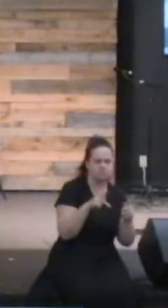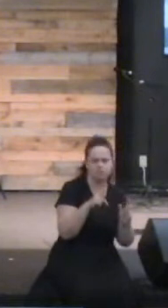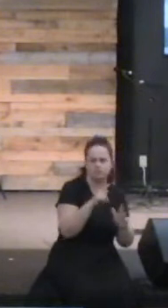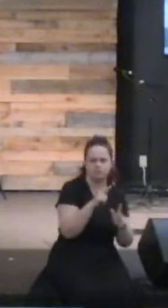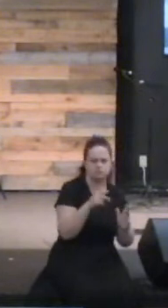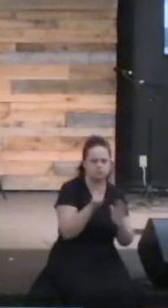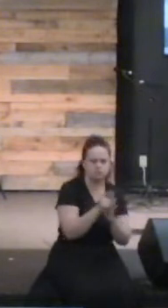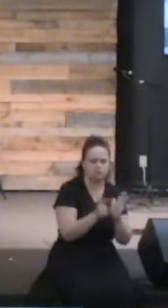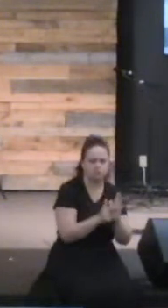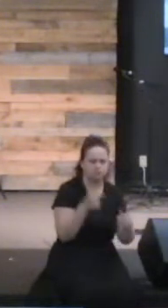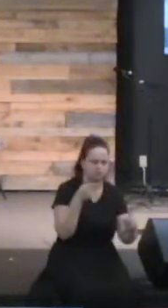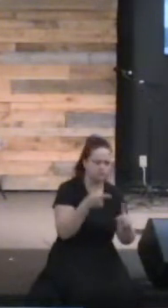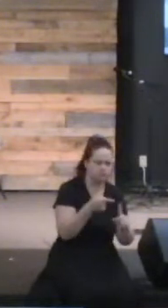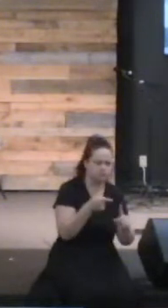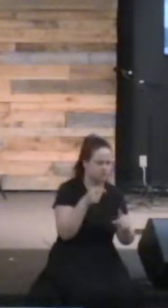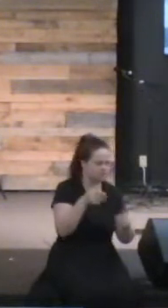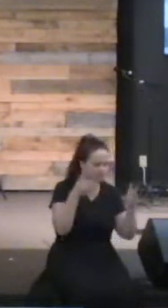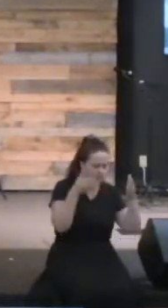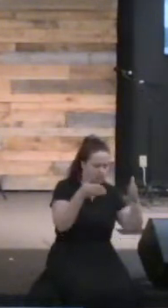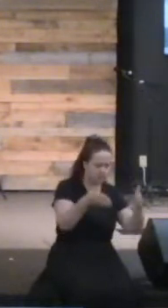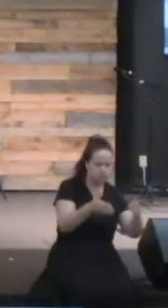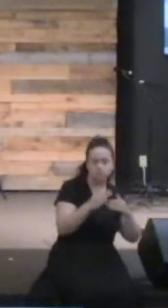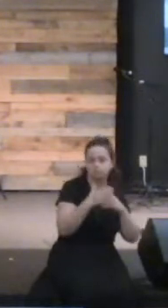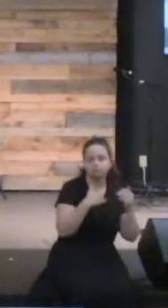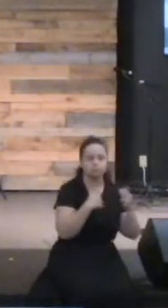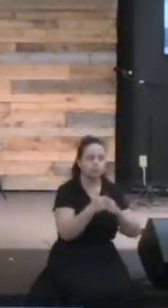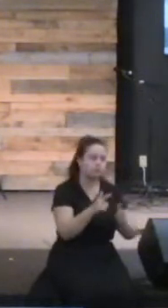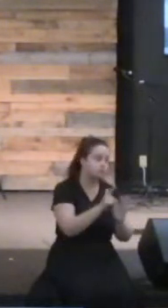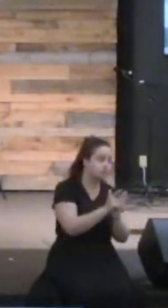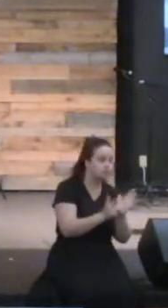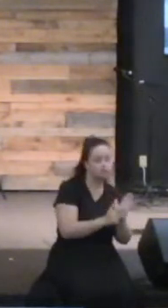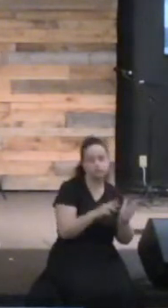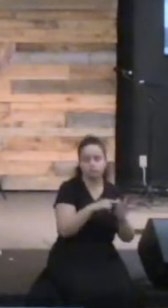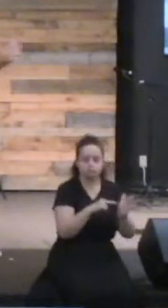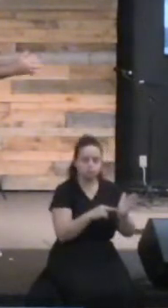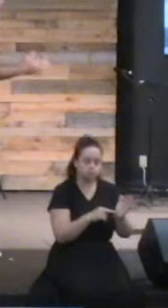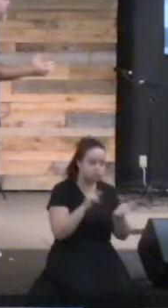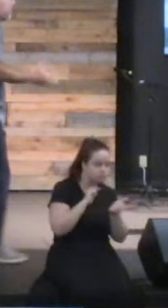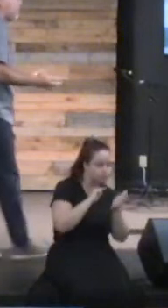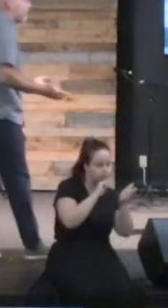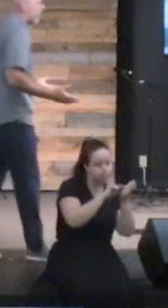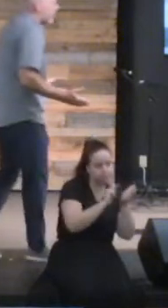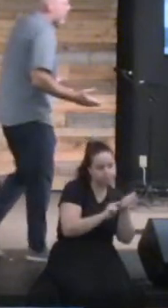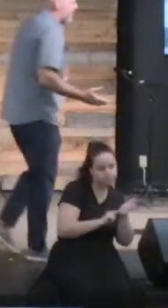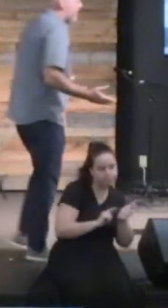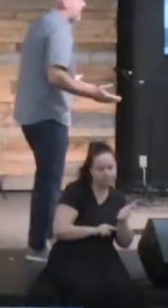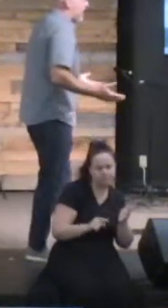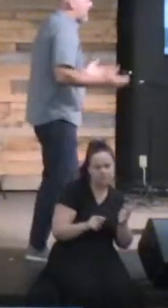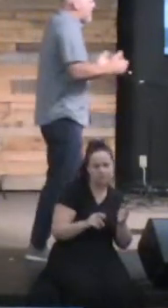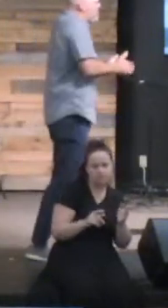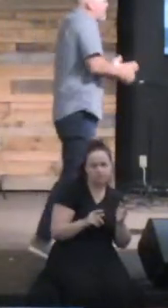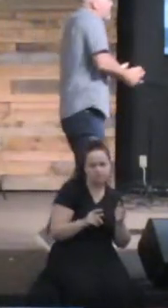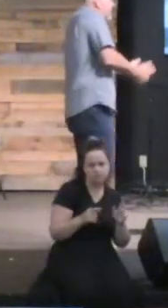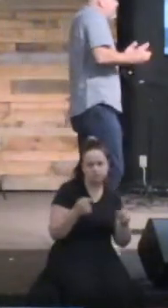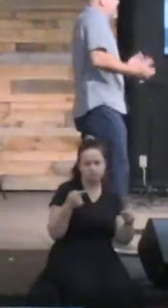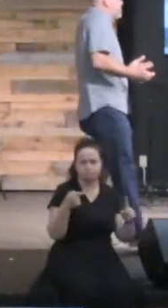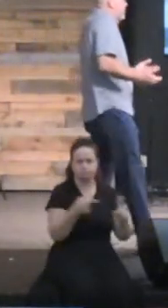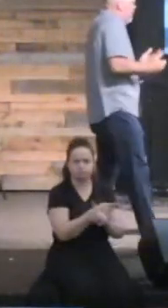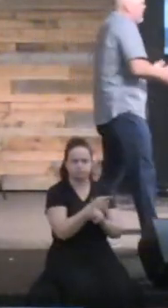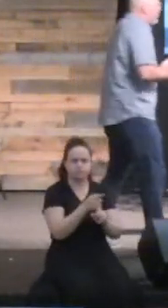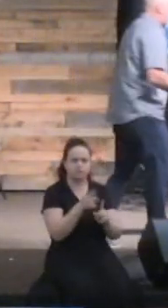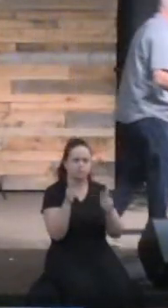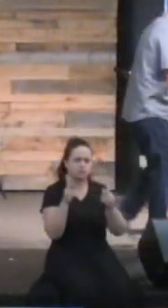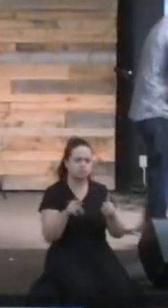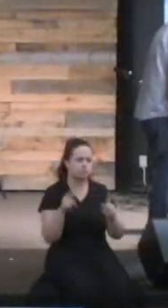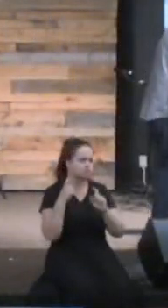so fascinated with the comfort of the law and the rules and the checklists that they missed the law Giver and they missed the